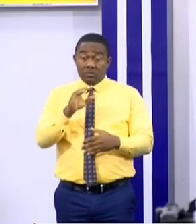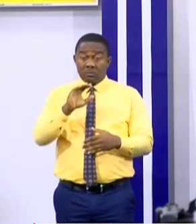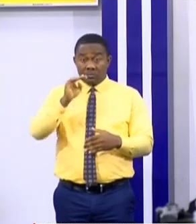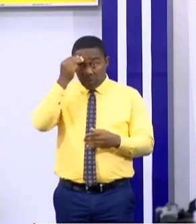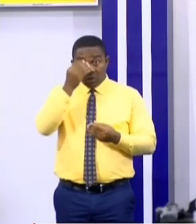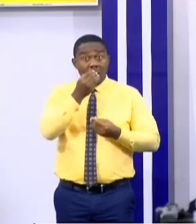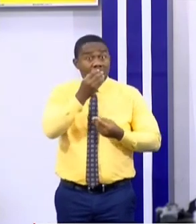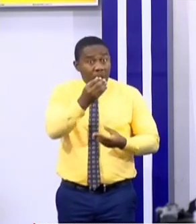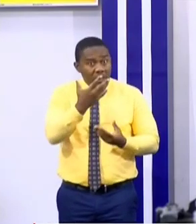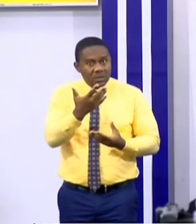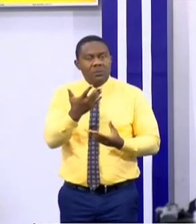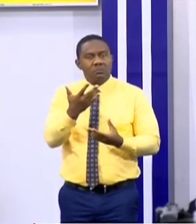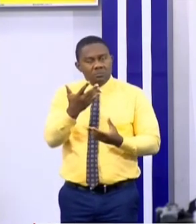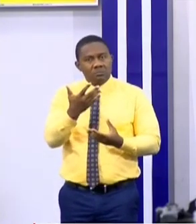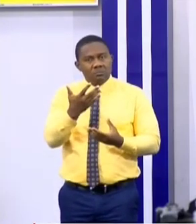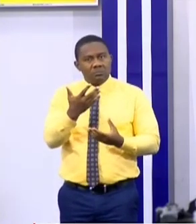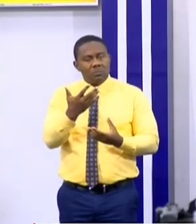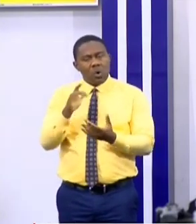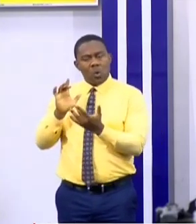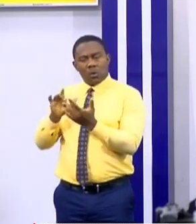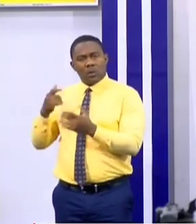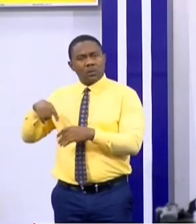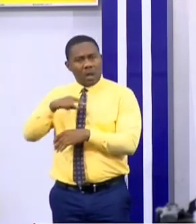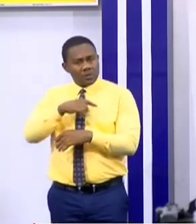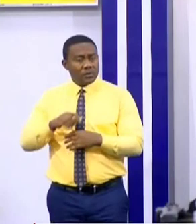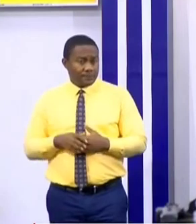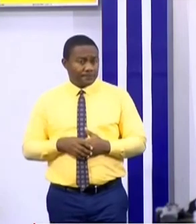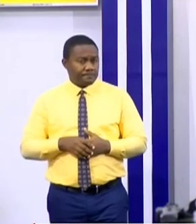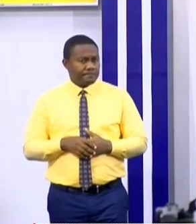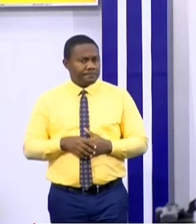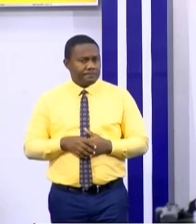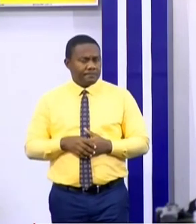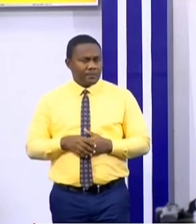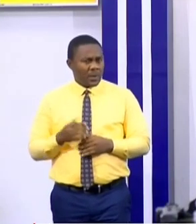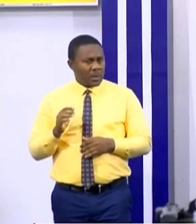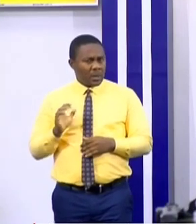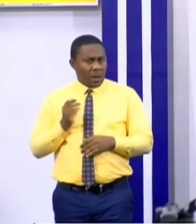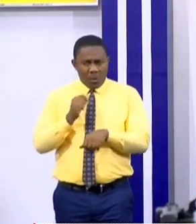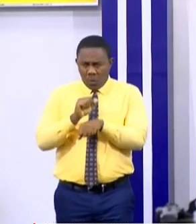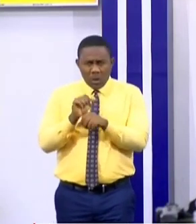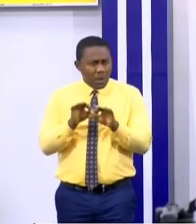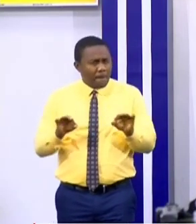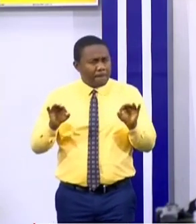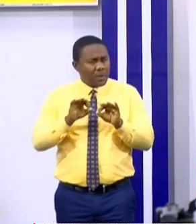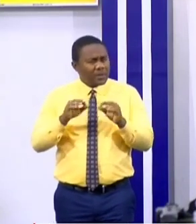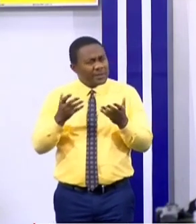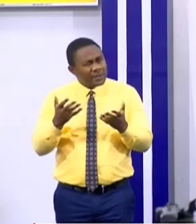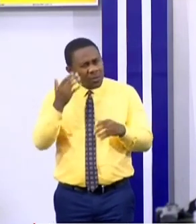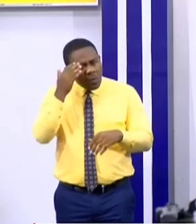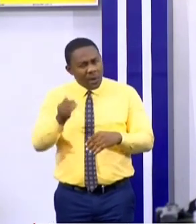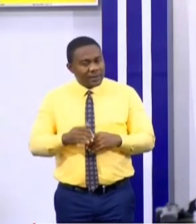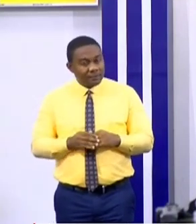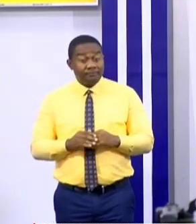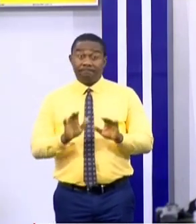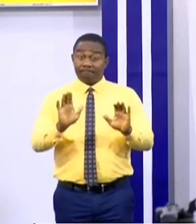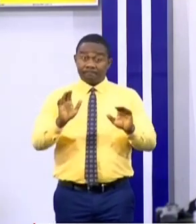very relevant. Just to help you appreciate why our services were more important, think about these. Look